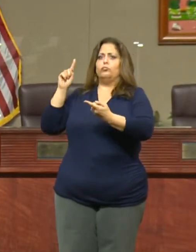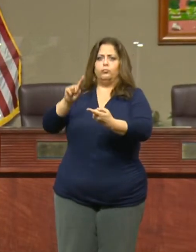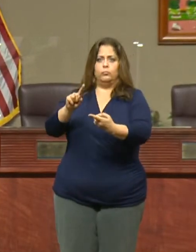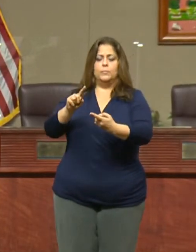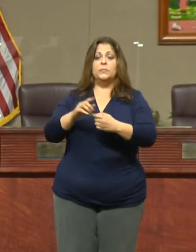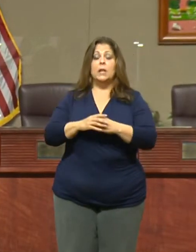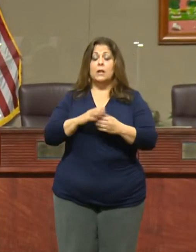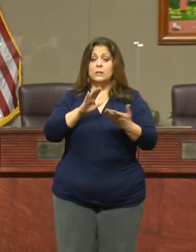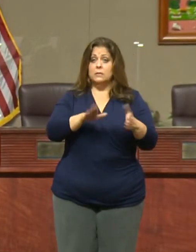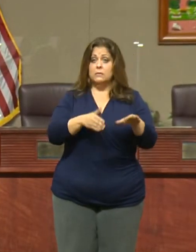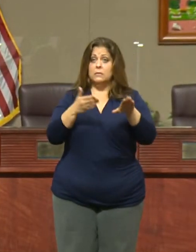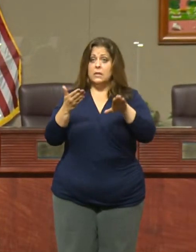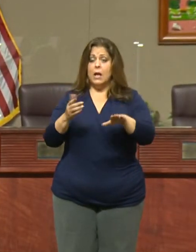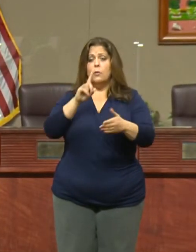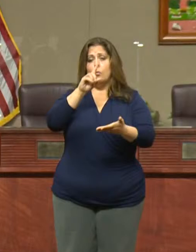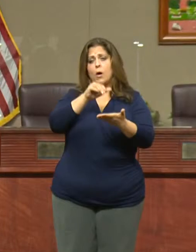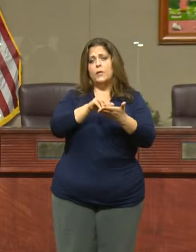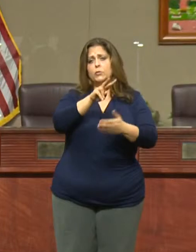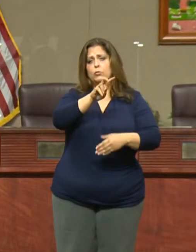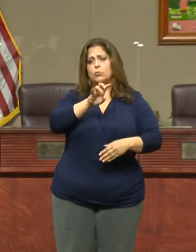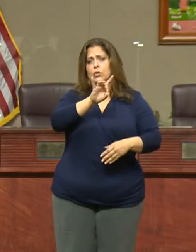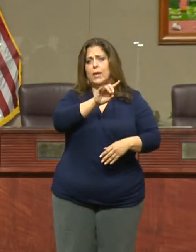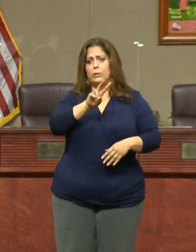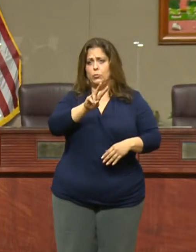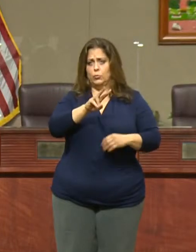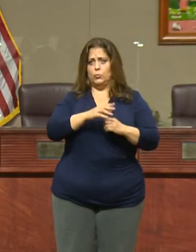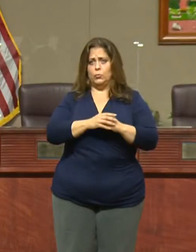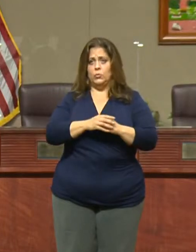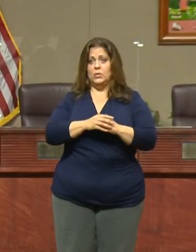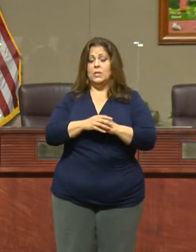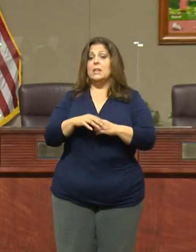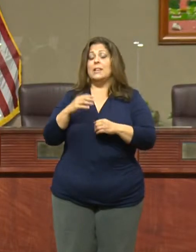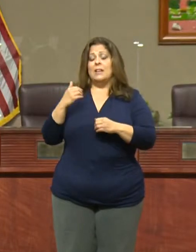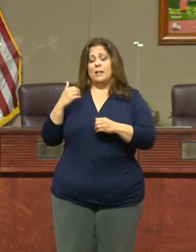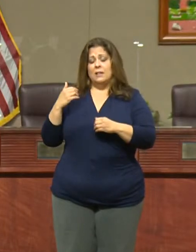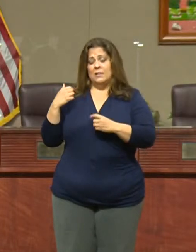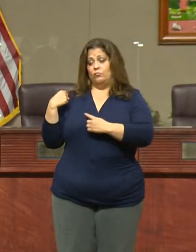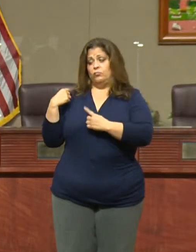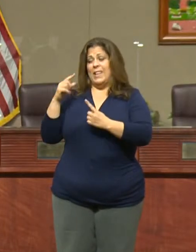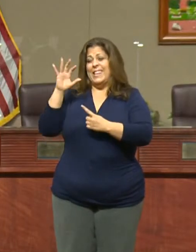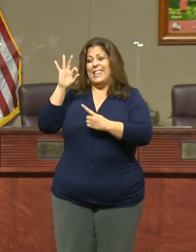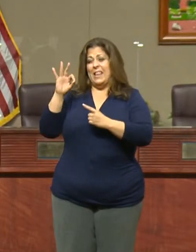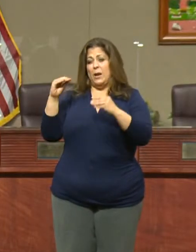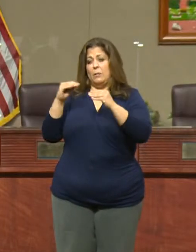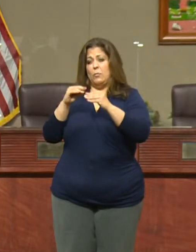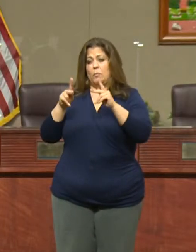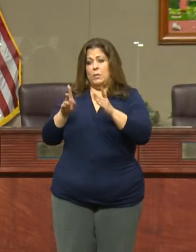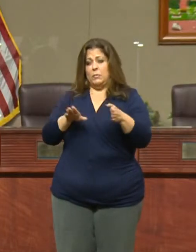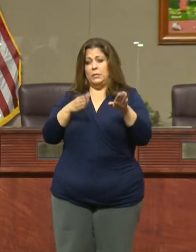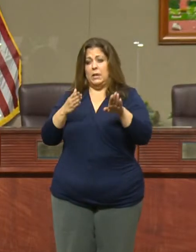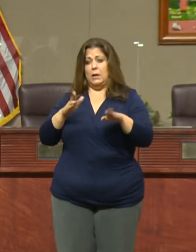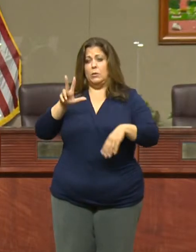of deaths is 1,282. 9 additional deaths were added. 3